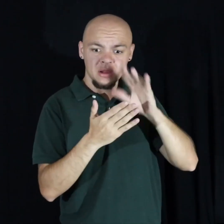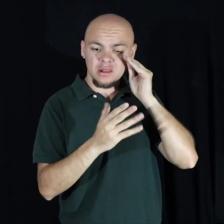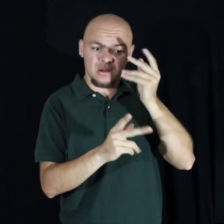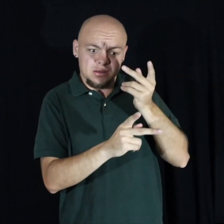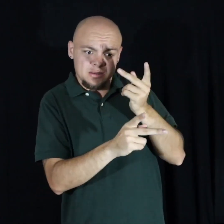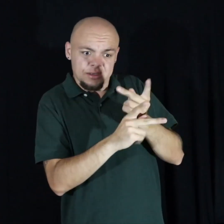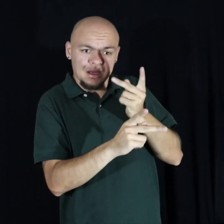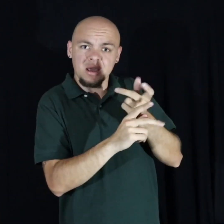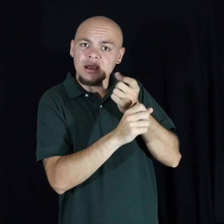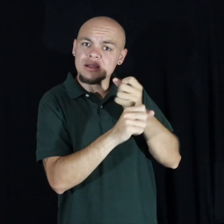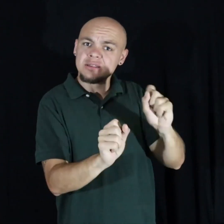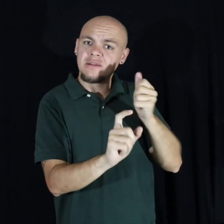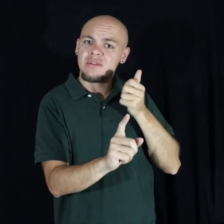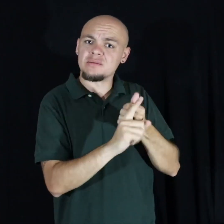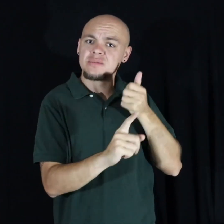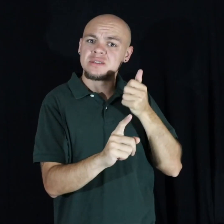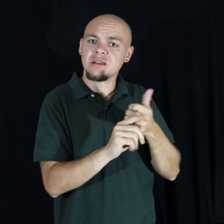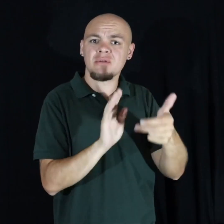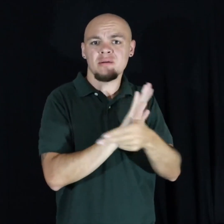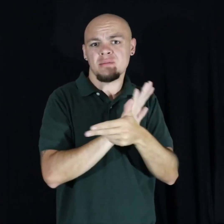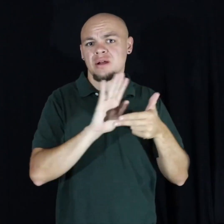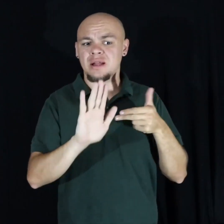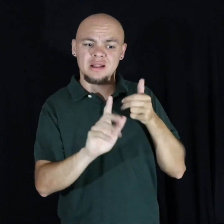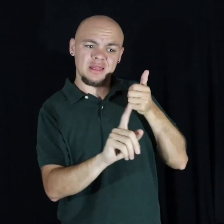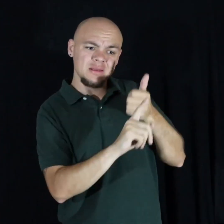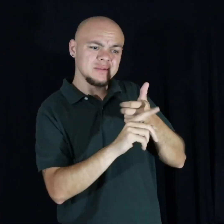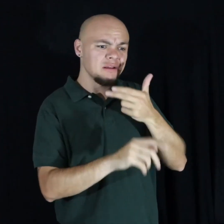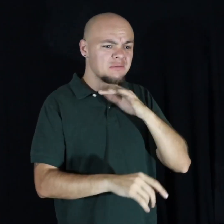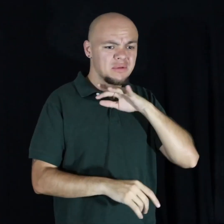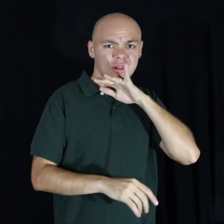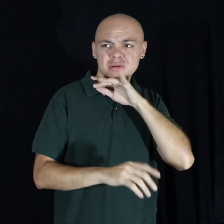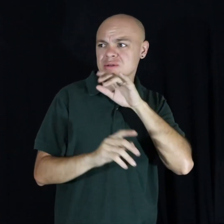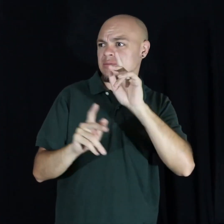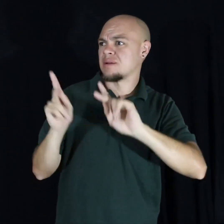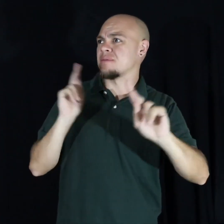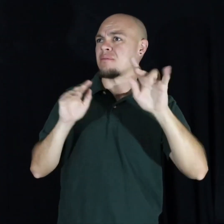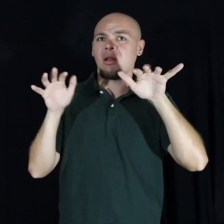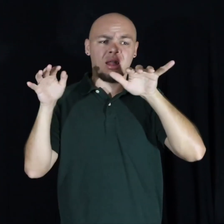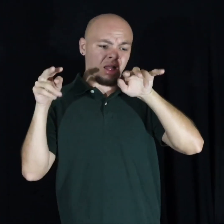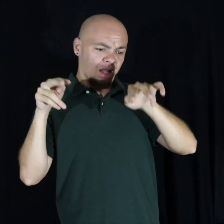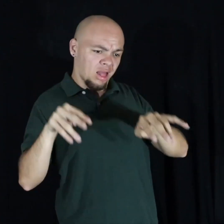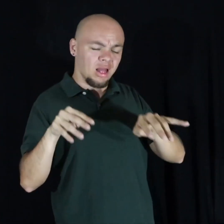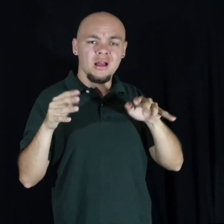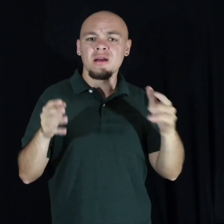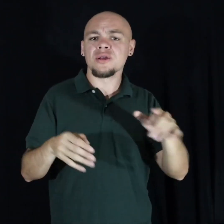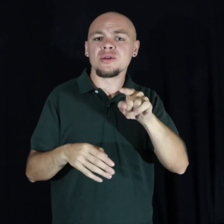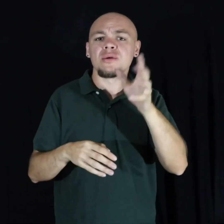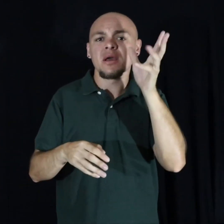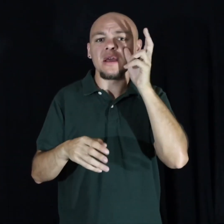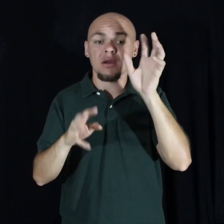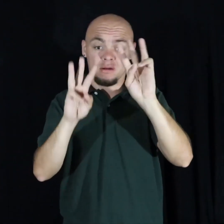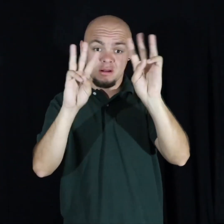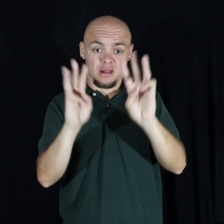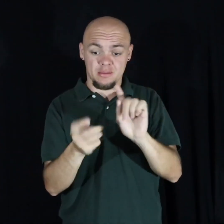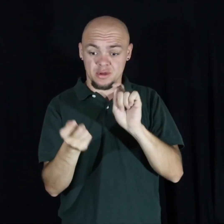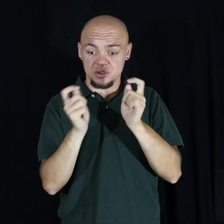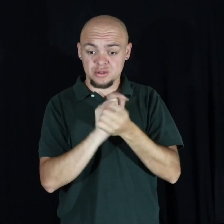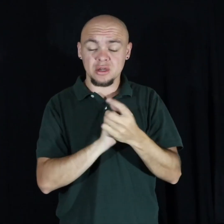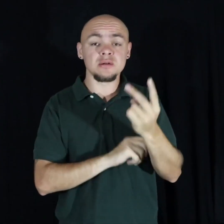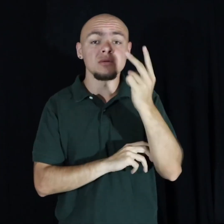save themselves from being branded pollution before population. I mean, you hear climate change, we